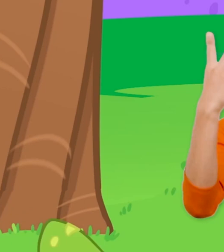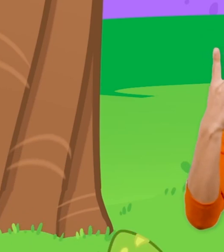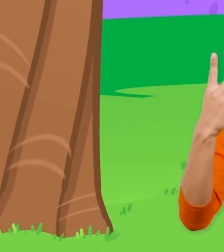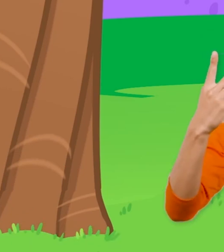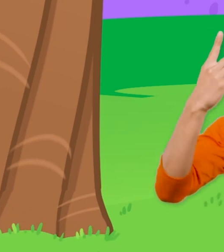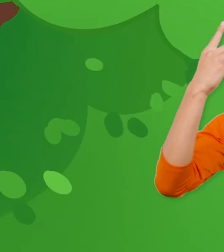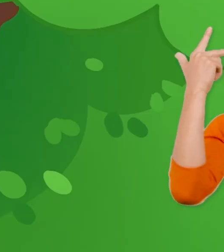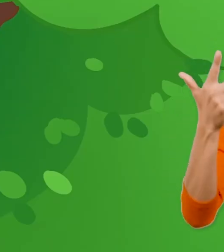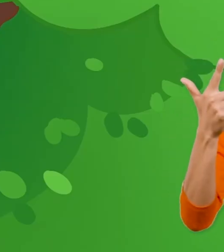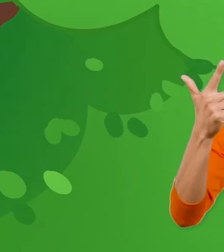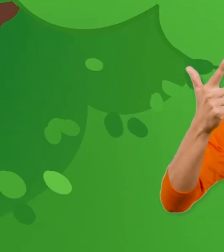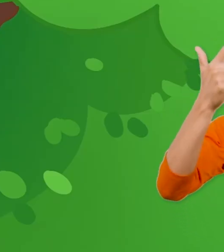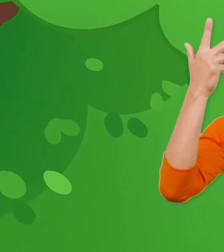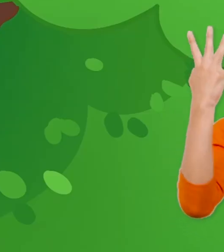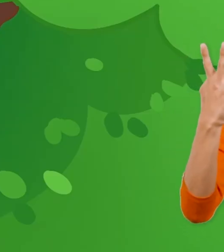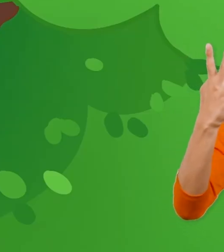two, three.